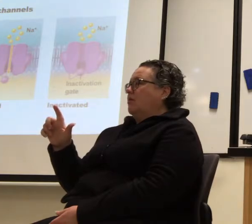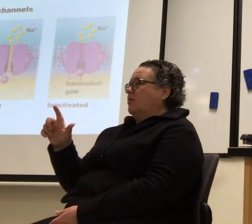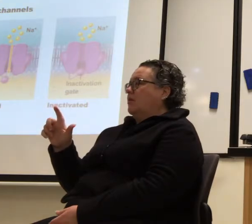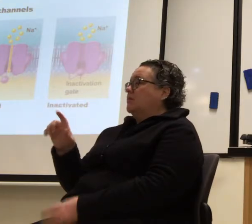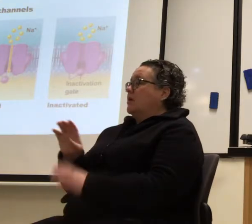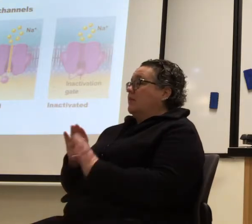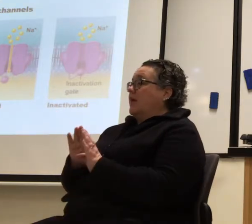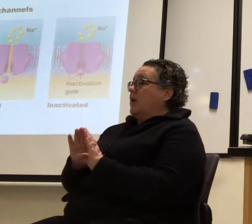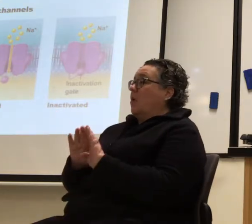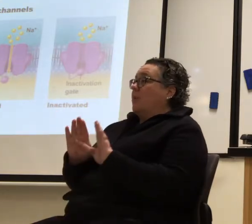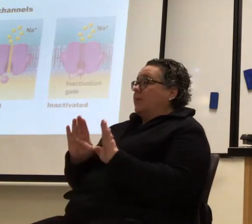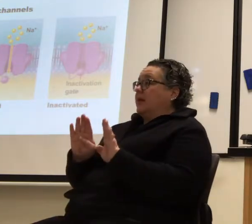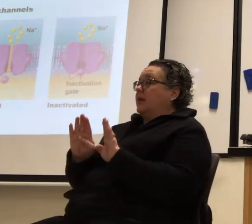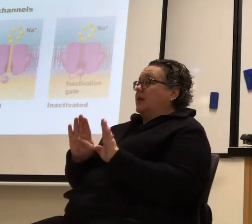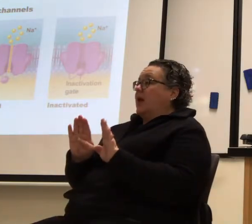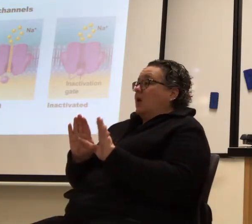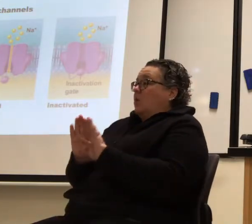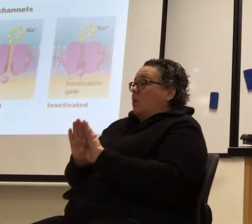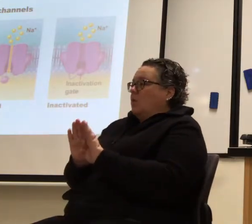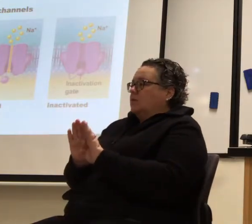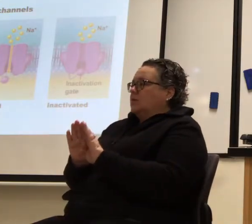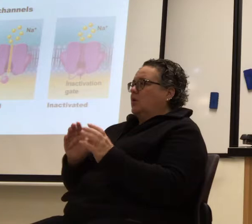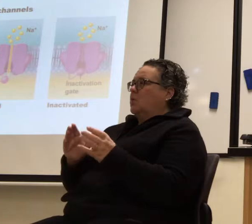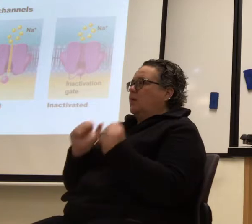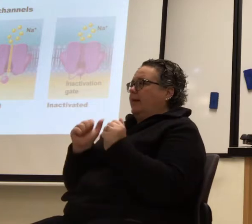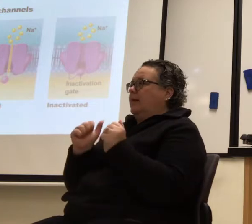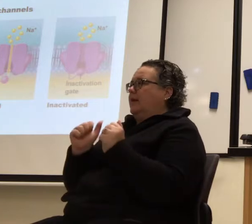they open, close quickly.